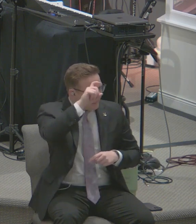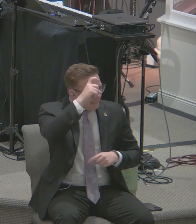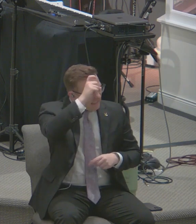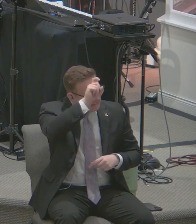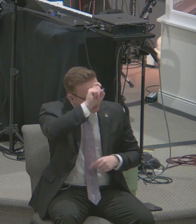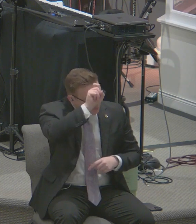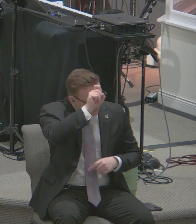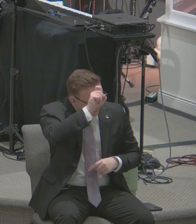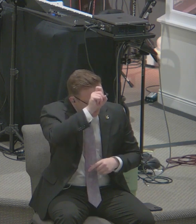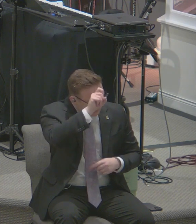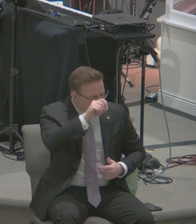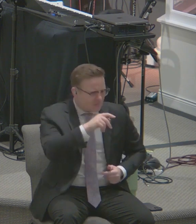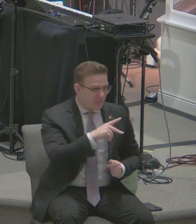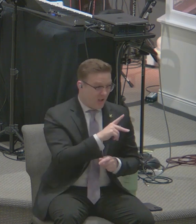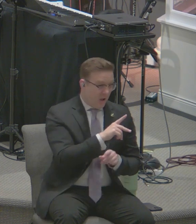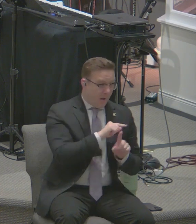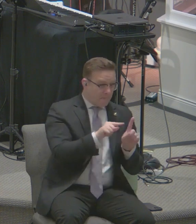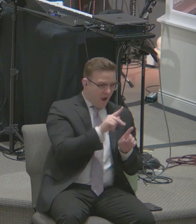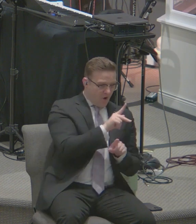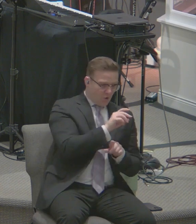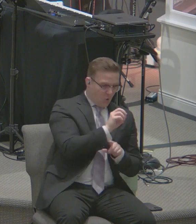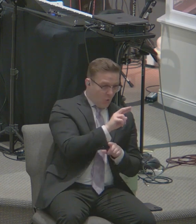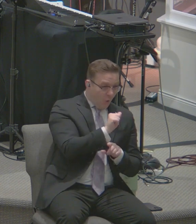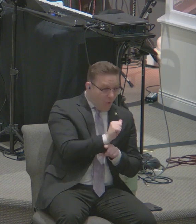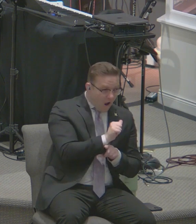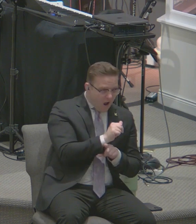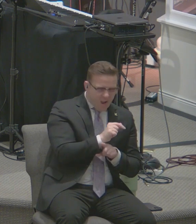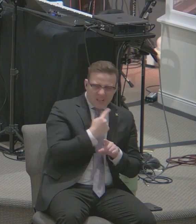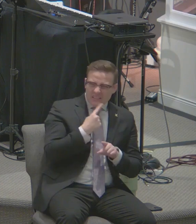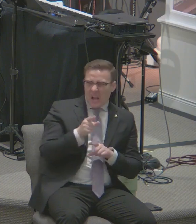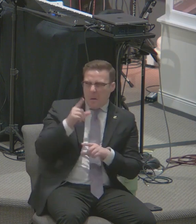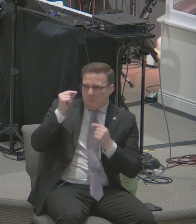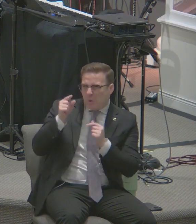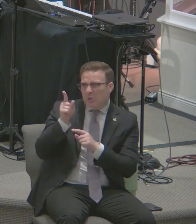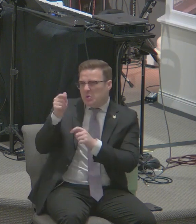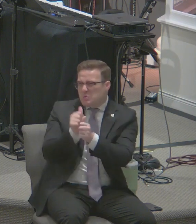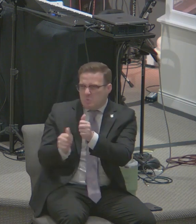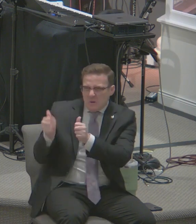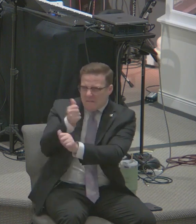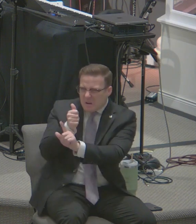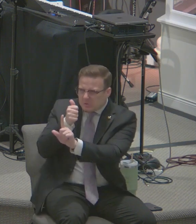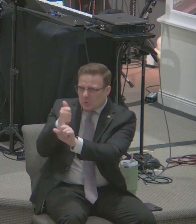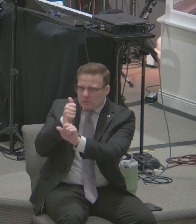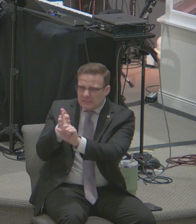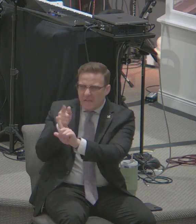said, this man has elevated himself. And didn't even